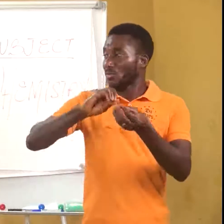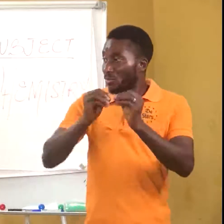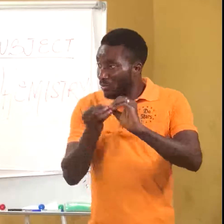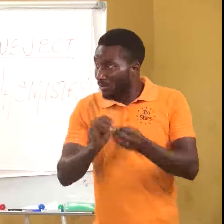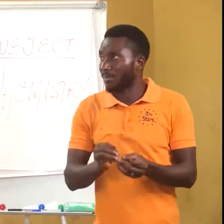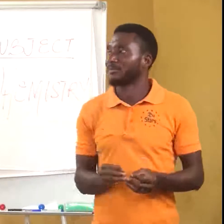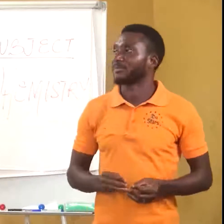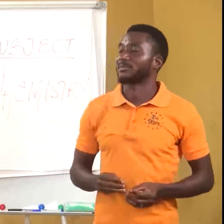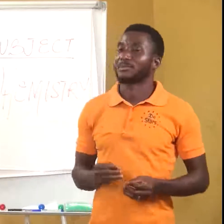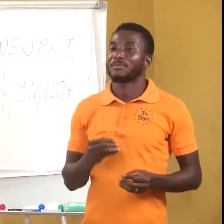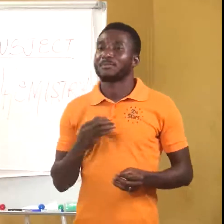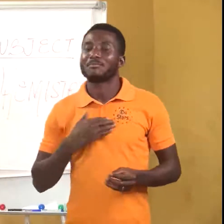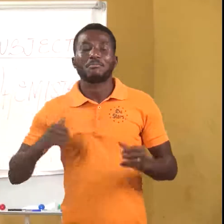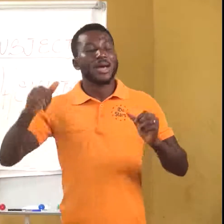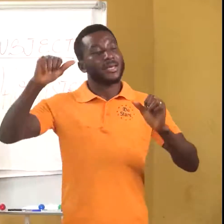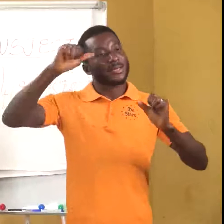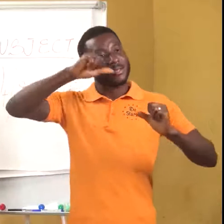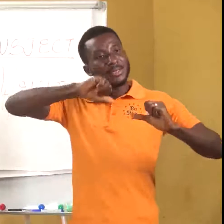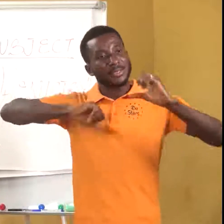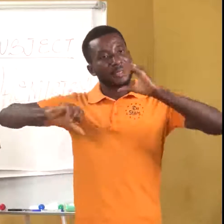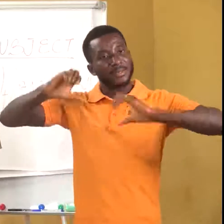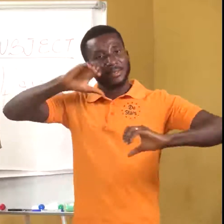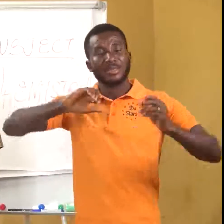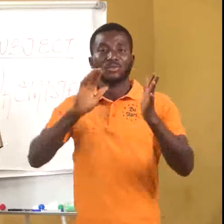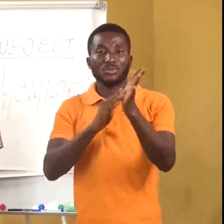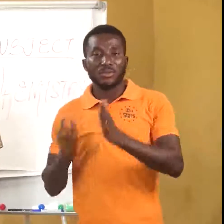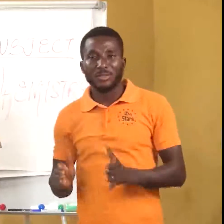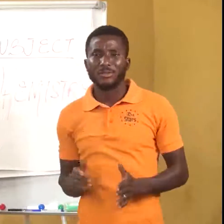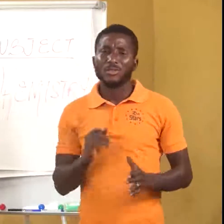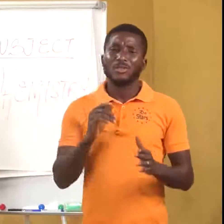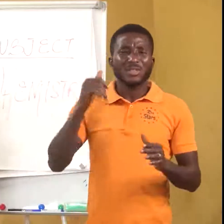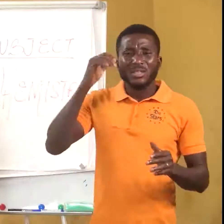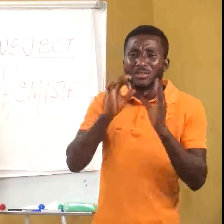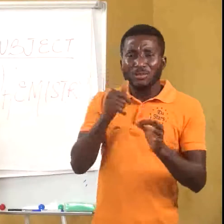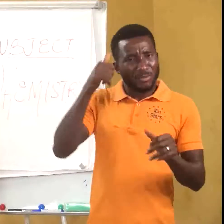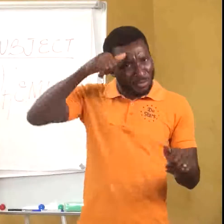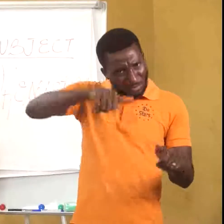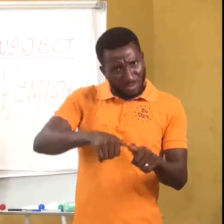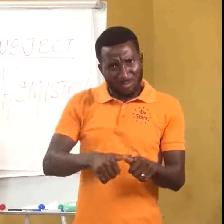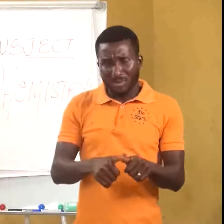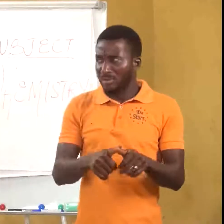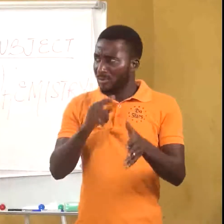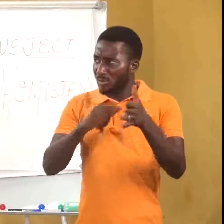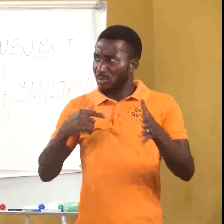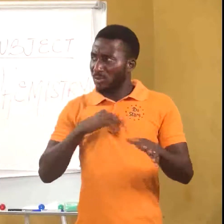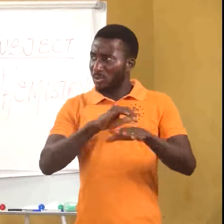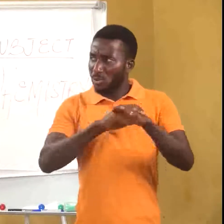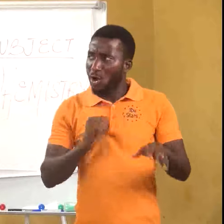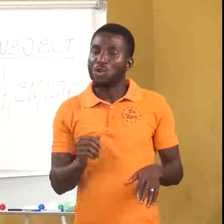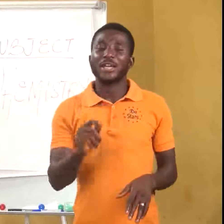students, you wonder sometimes when somebody say tetraoxosulfate 6 acid or